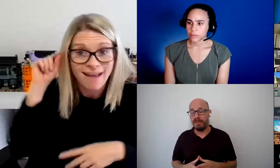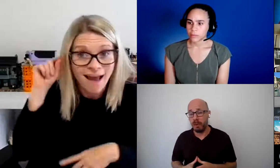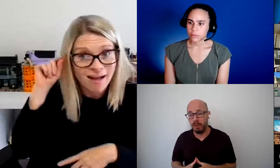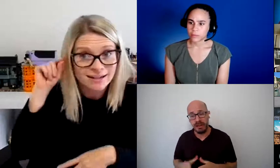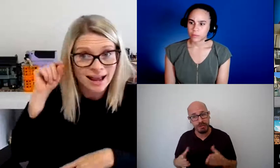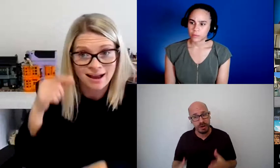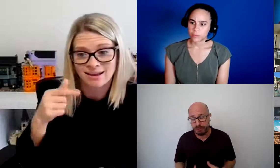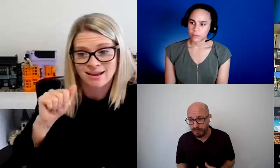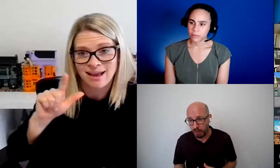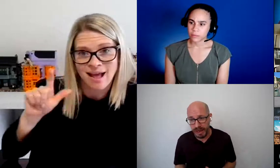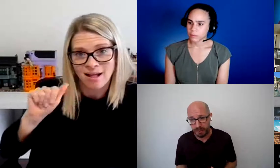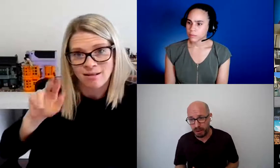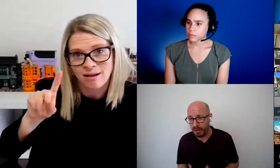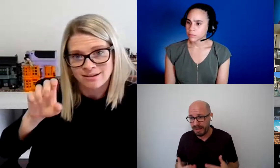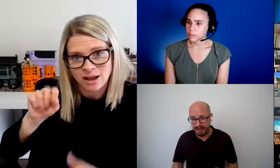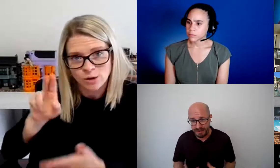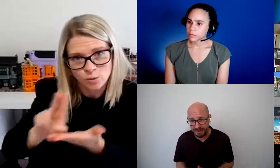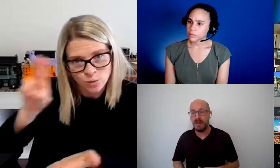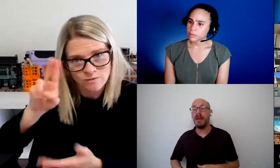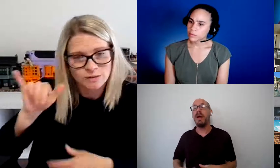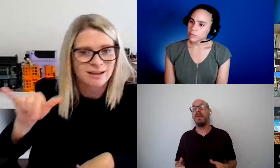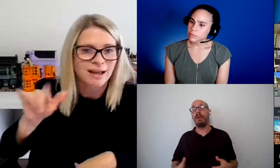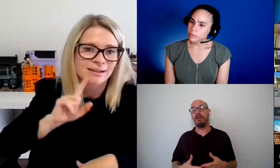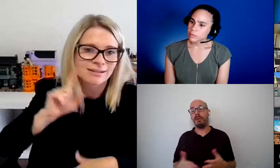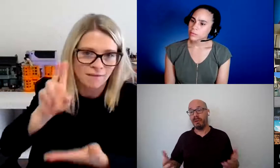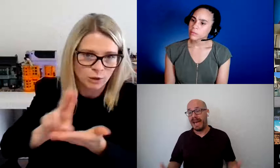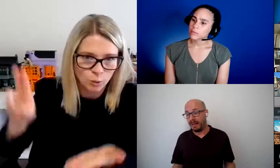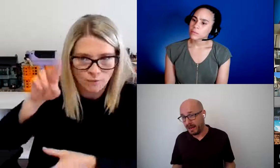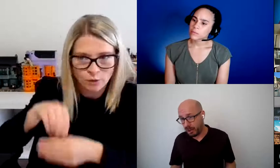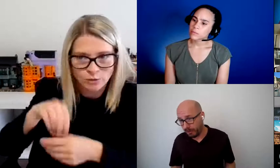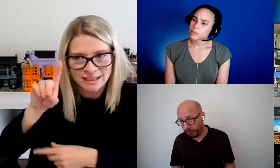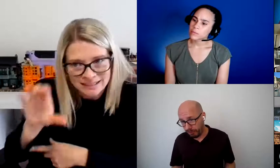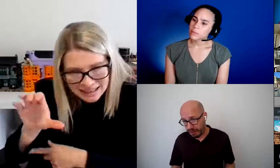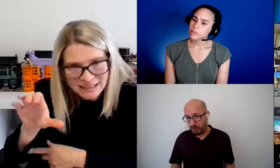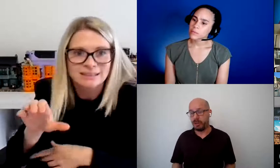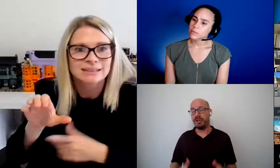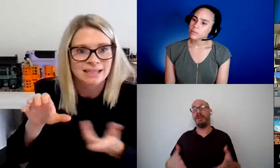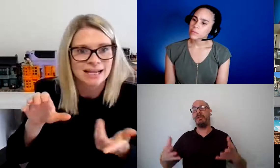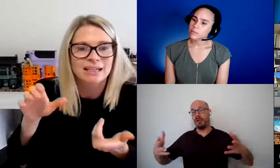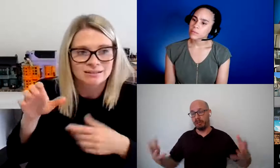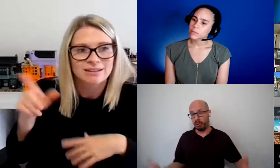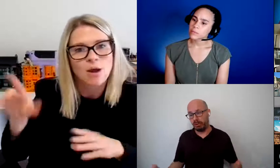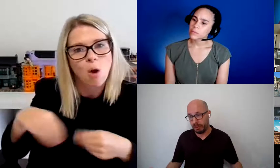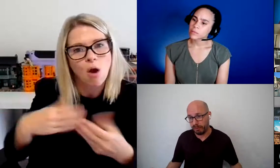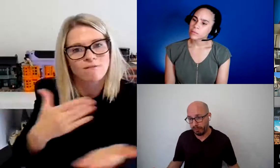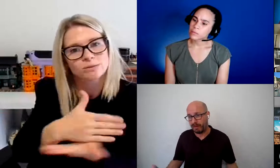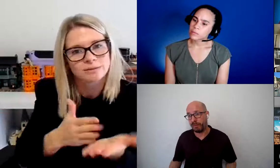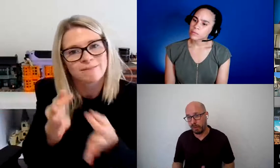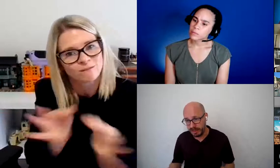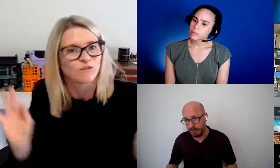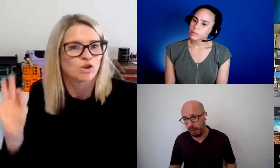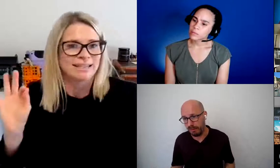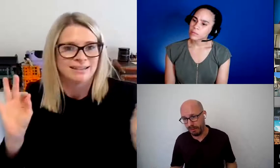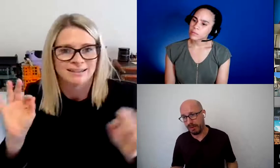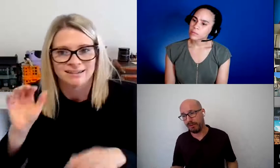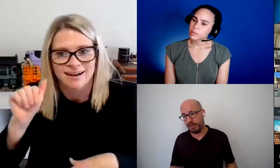you some of those introductory vocabulary basics. There's also Gallaudet University, which is a liberal arts university for deaf and hard of hearing